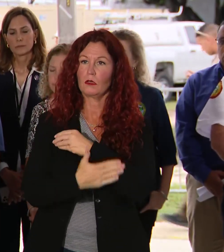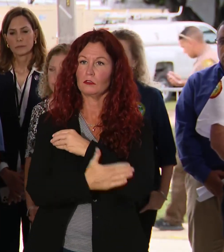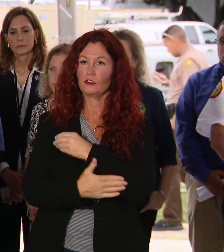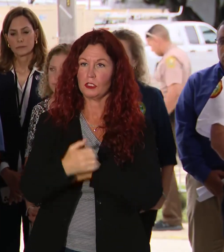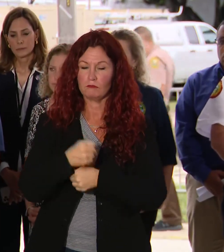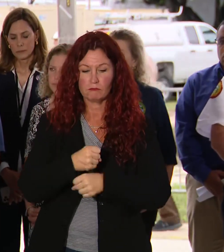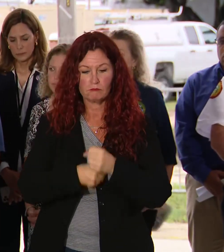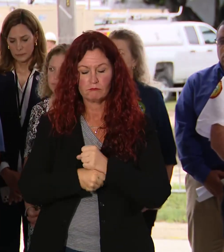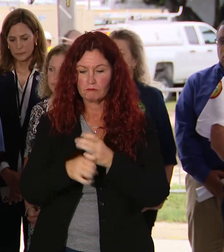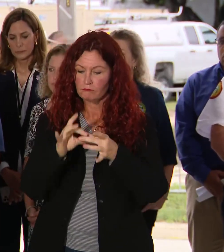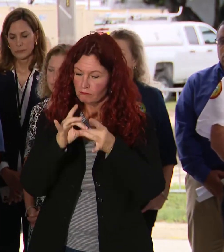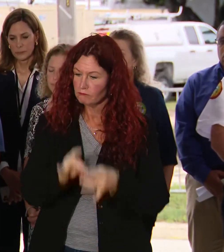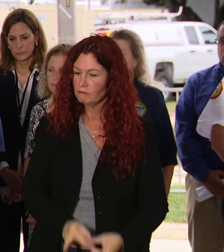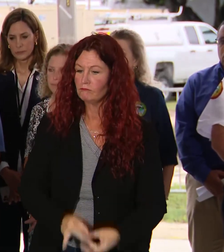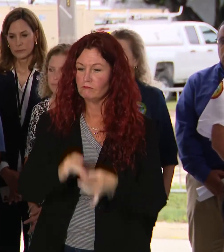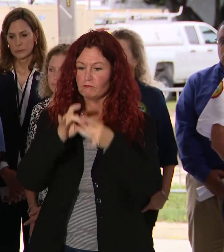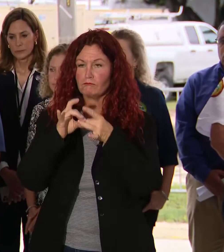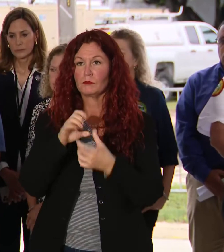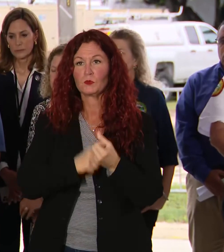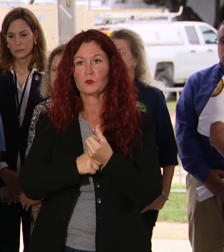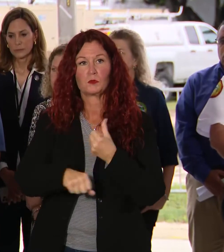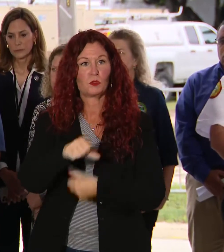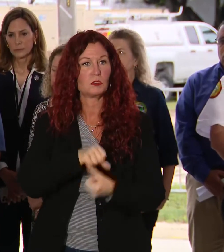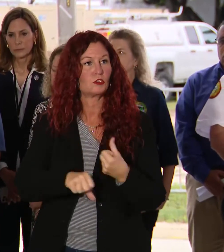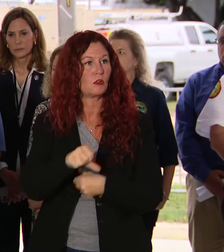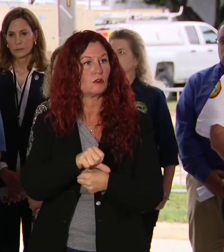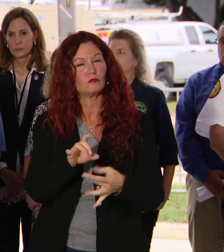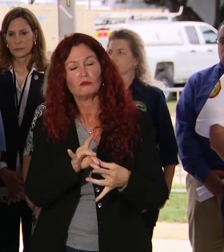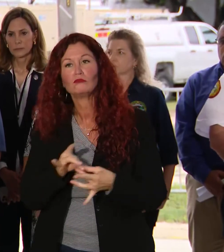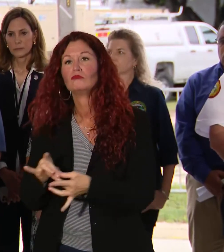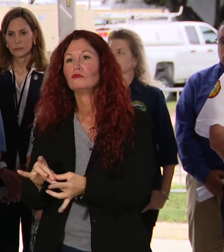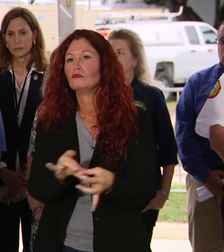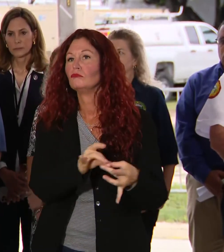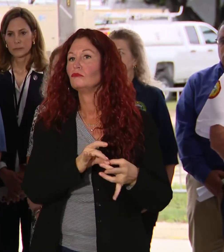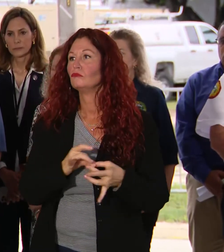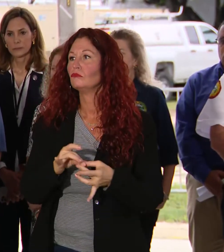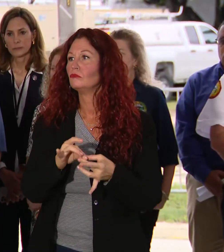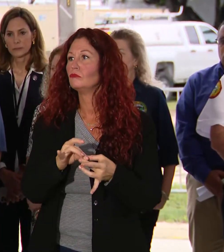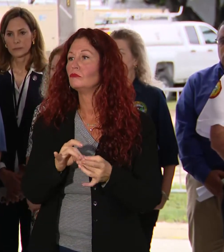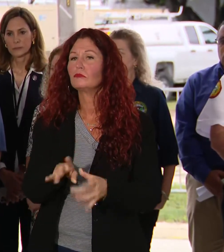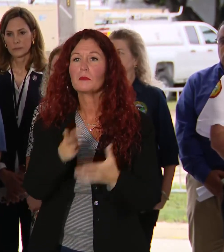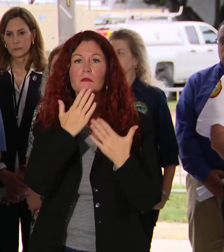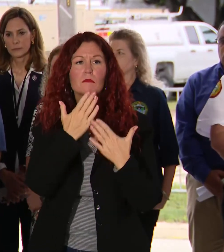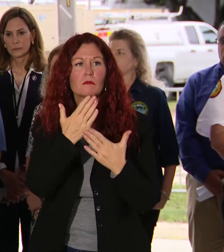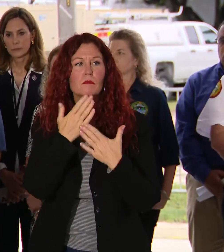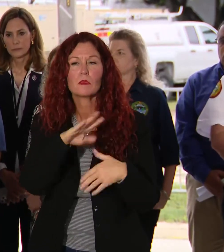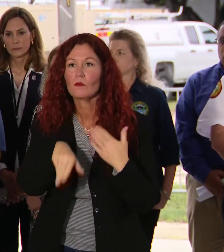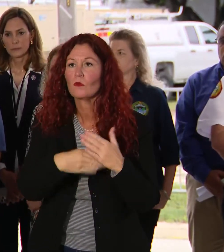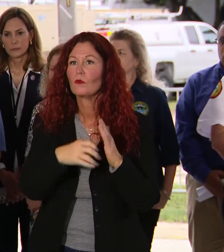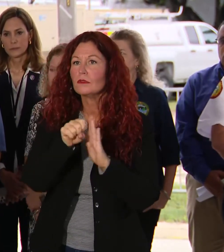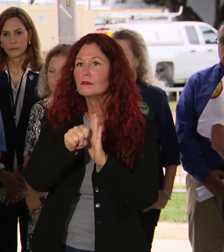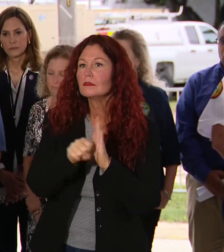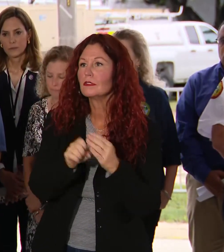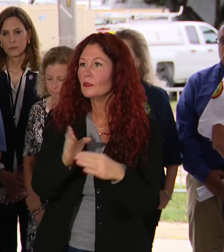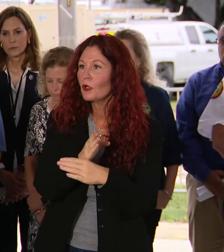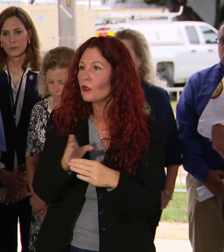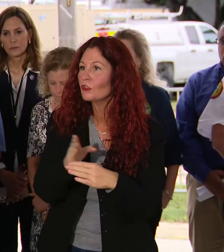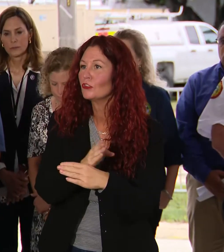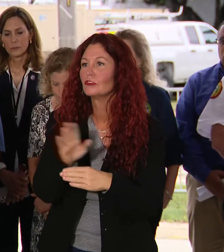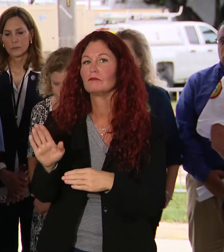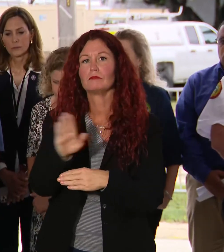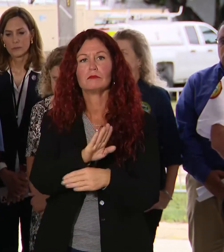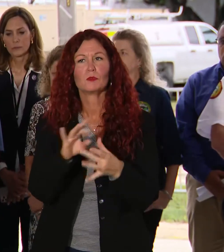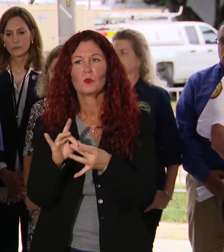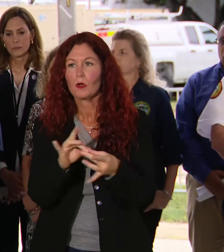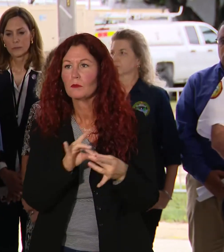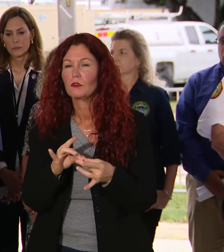and federal partners for their ongoing collaboration. It has been a great blessing. It has been a great honor to have their